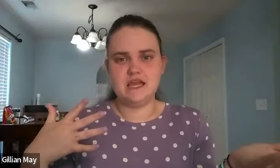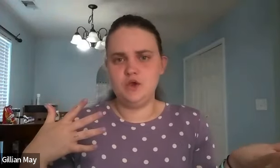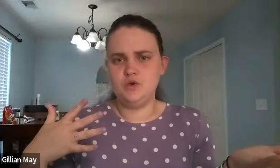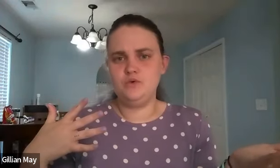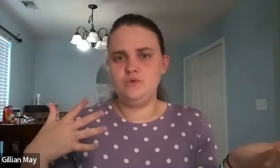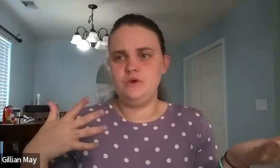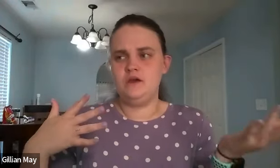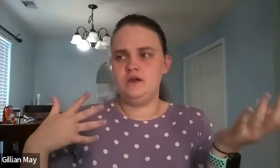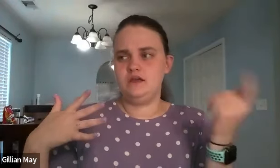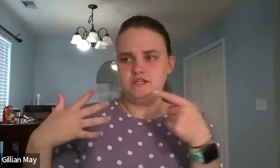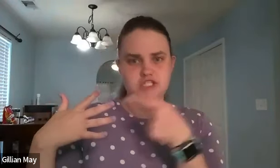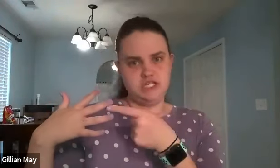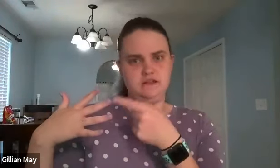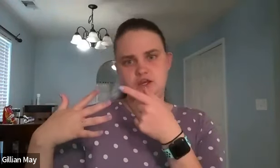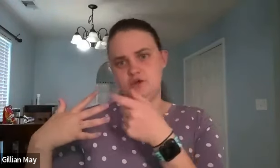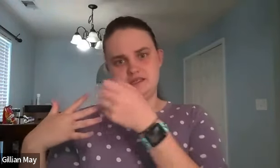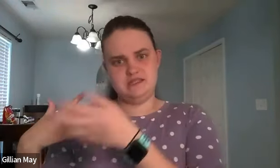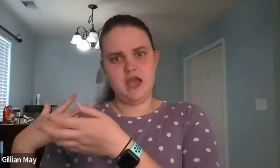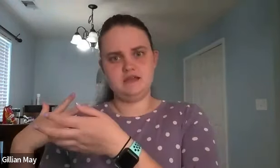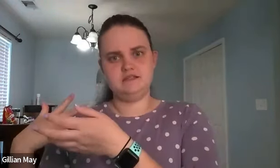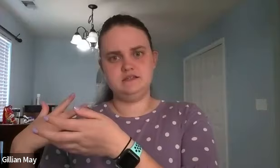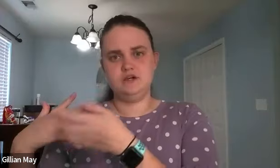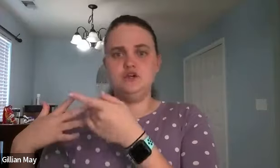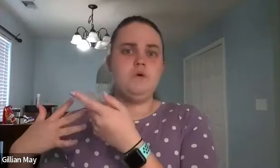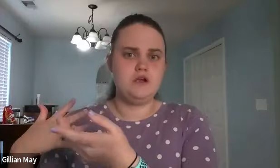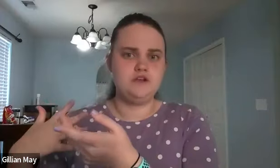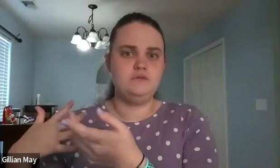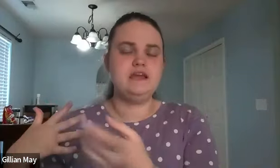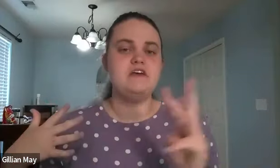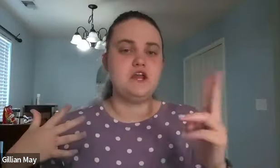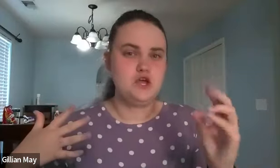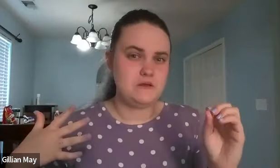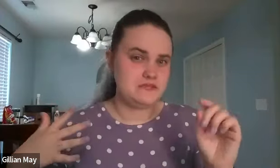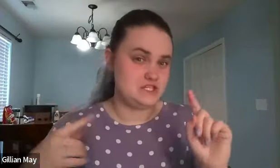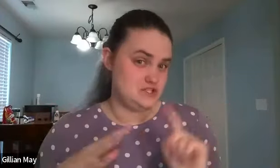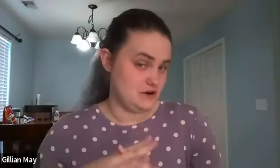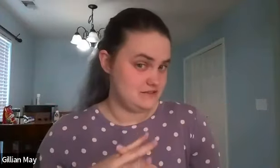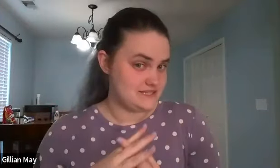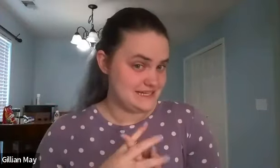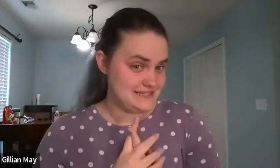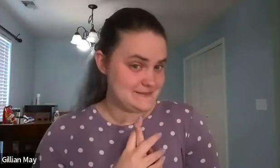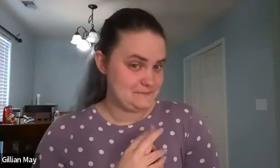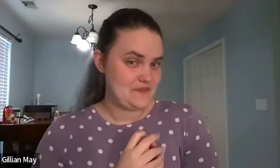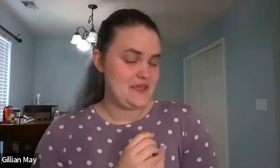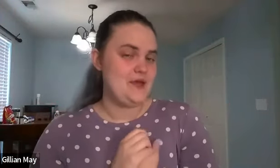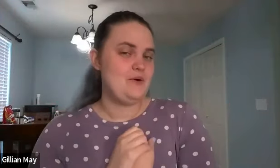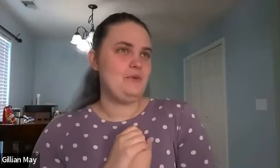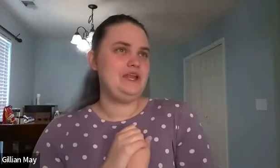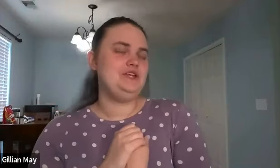say, who is she? Like, who is that? Who are you? We have that who at the start of the sentence. When you